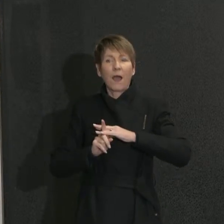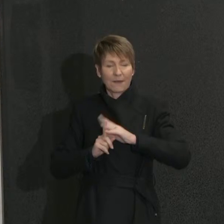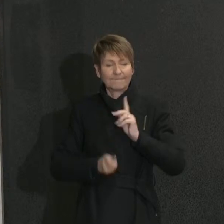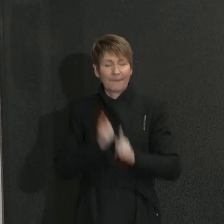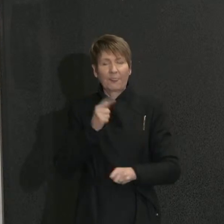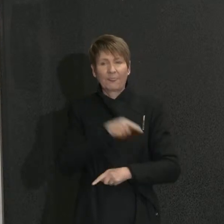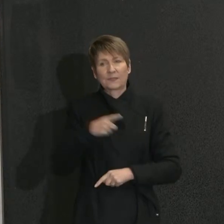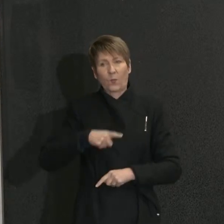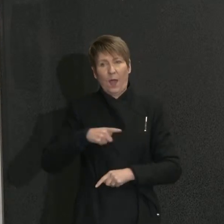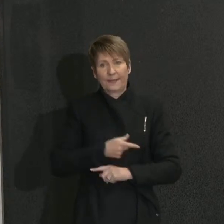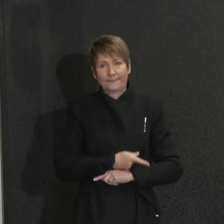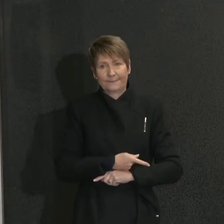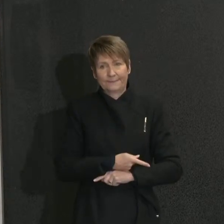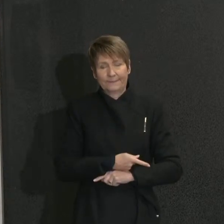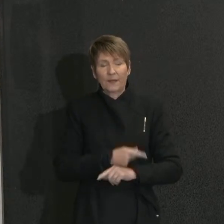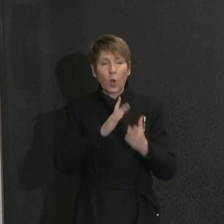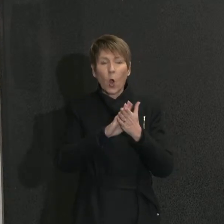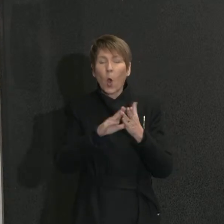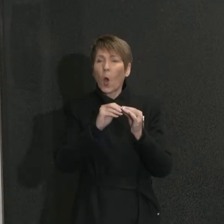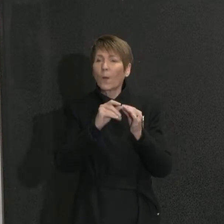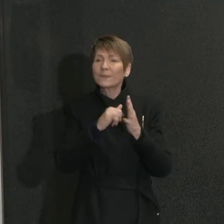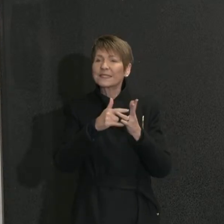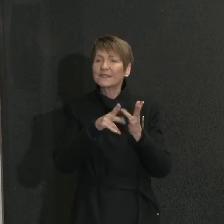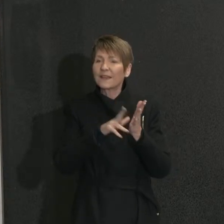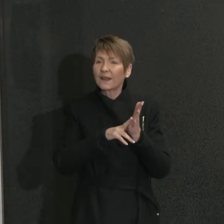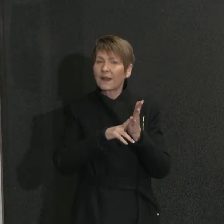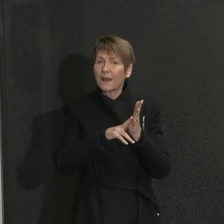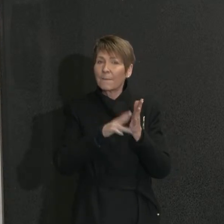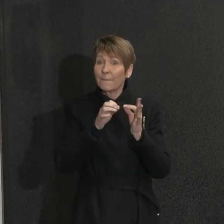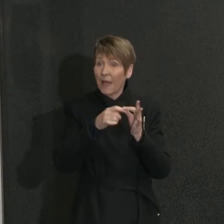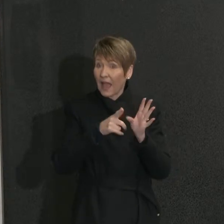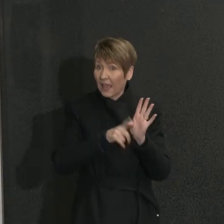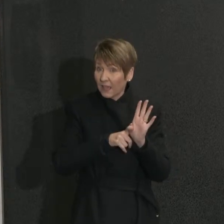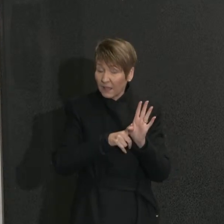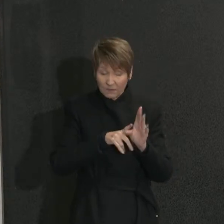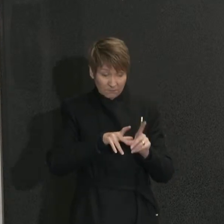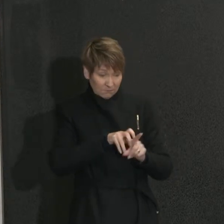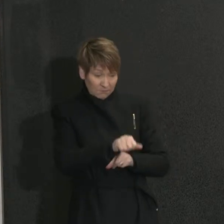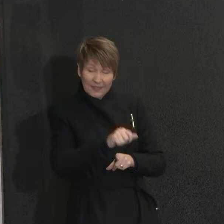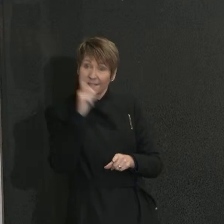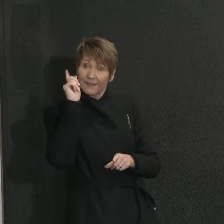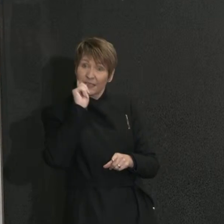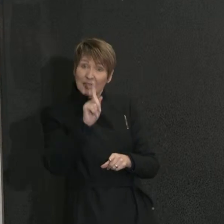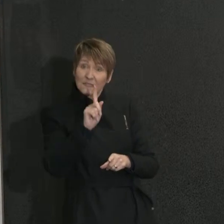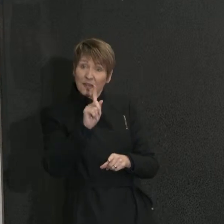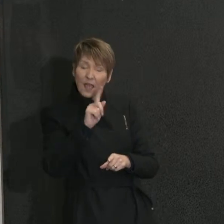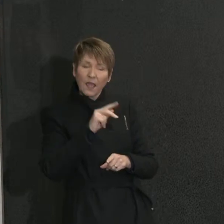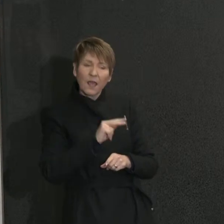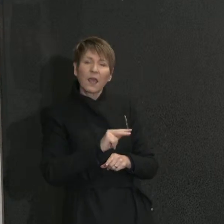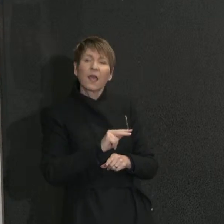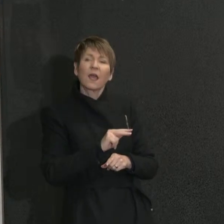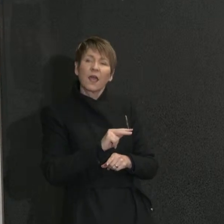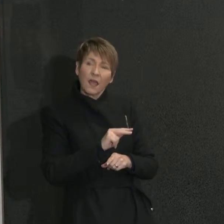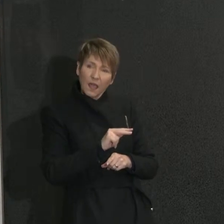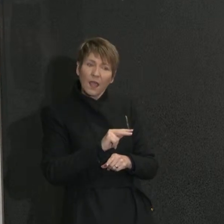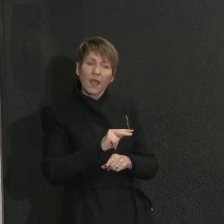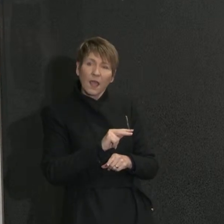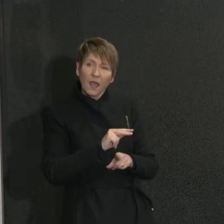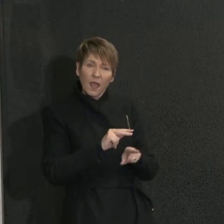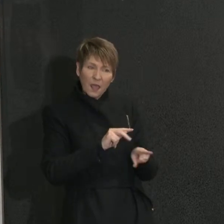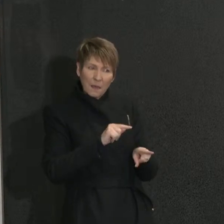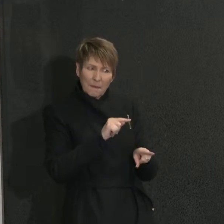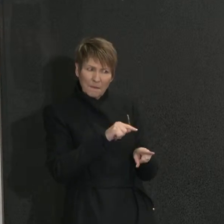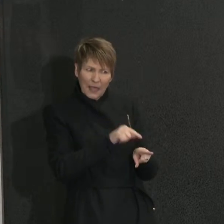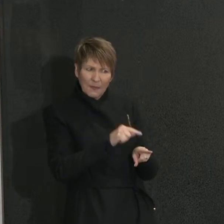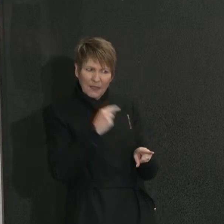the Hobson's Bay cluster, some of the cases we identified yesterday, so that were in yesterday's number, look like they have an earlier acquisition period than the original